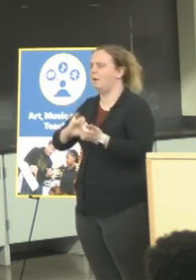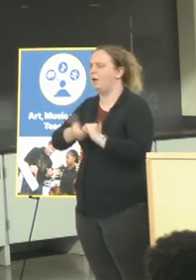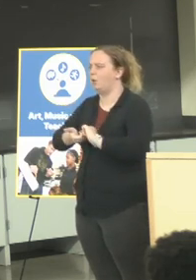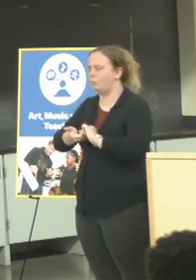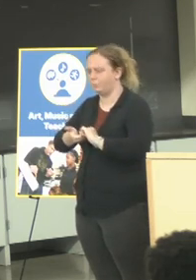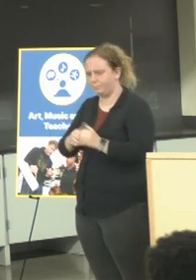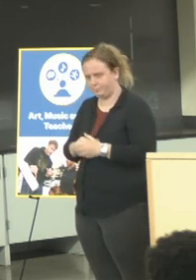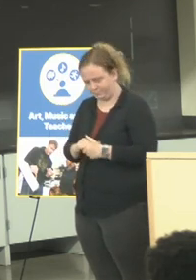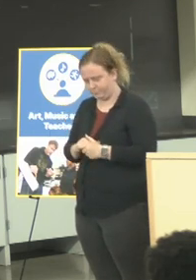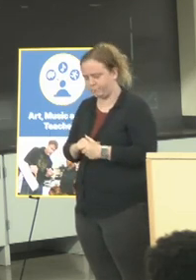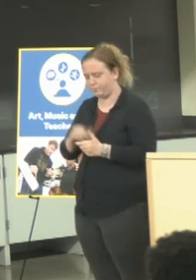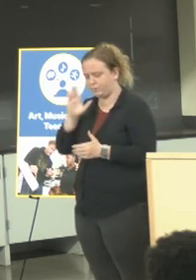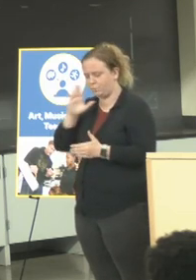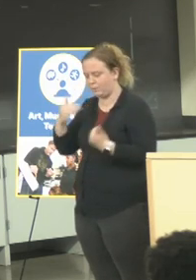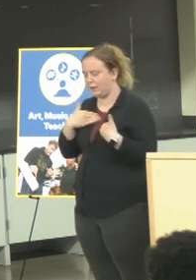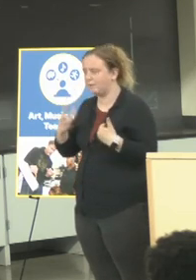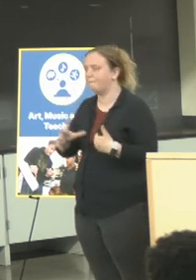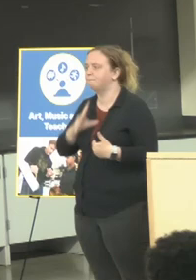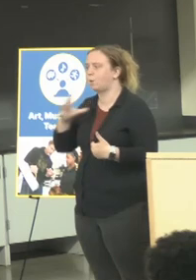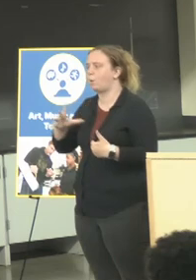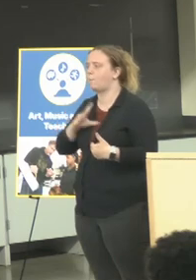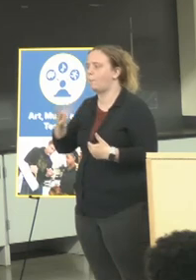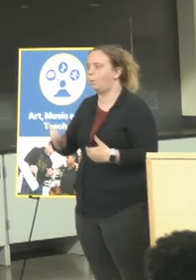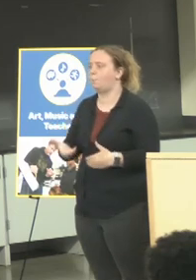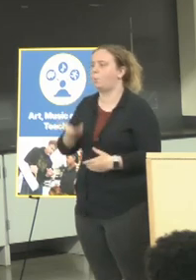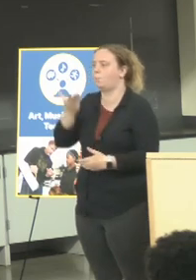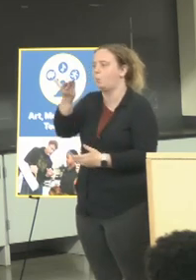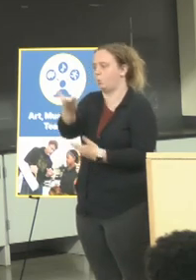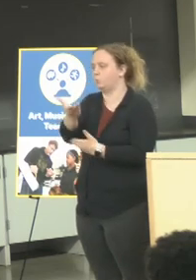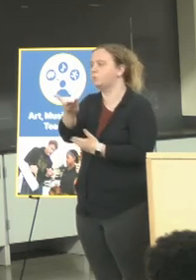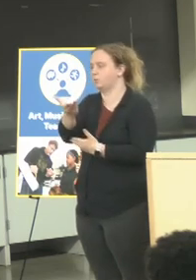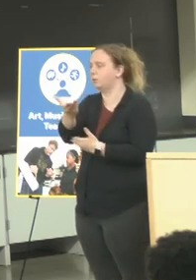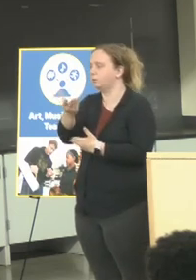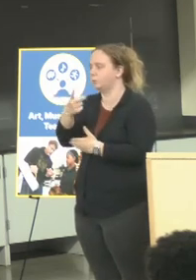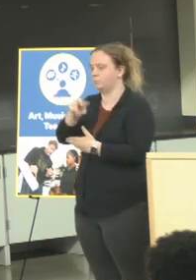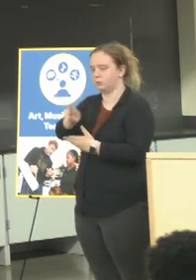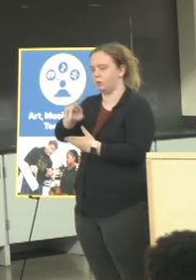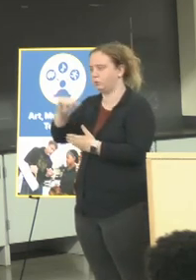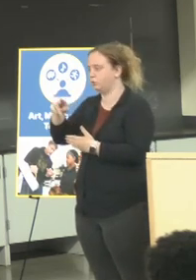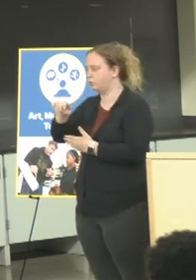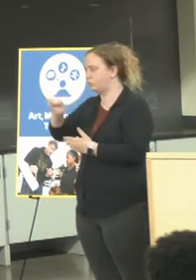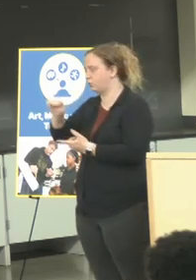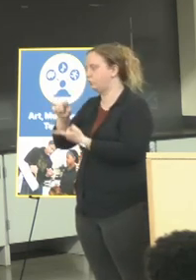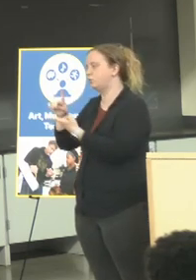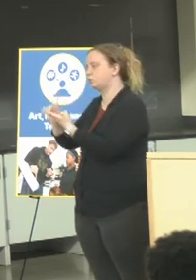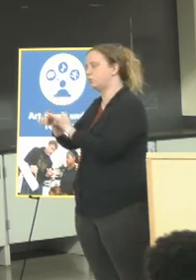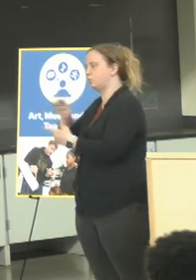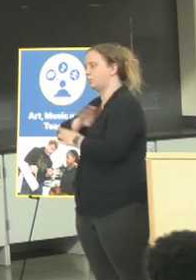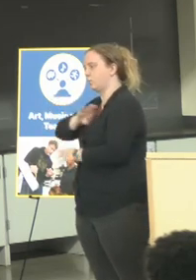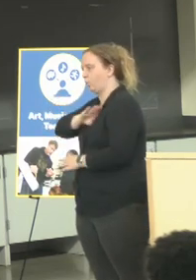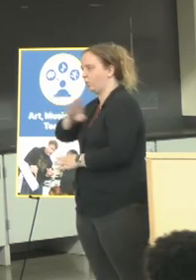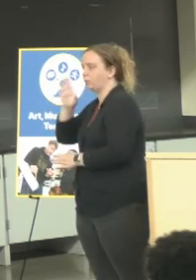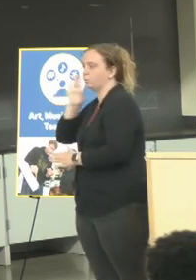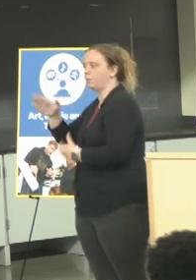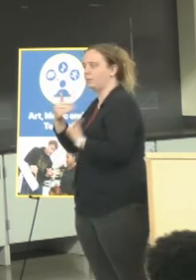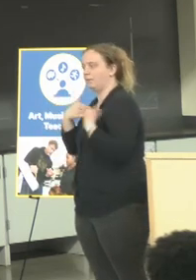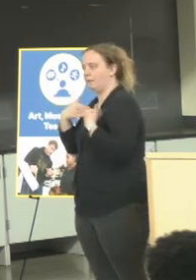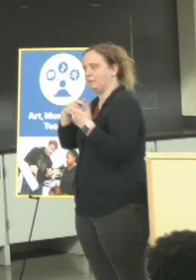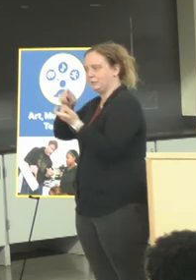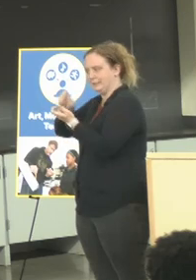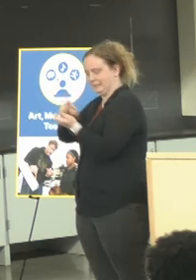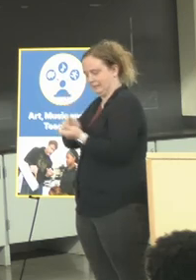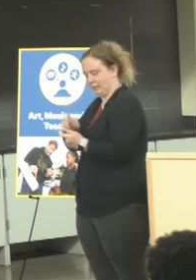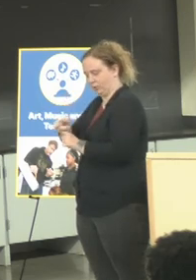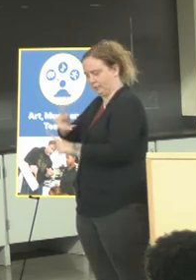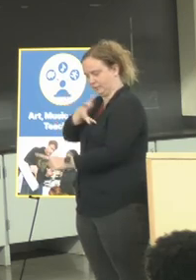to the board, we'll have details on those specific sites. In response to this question that's come up the last